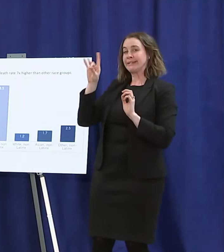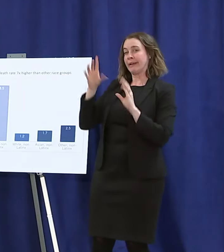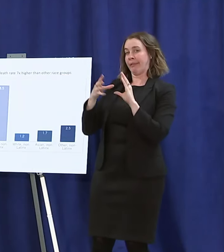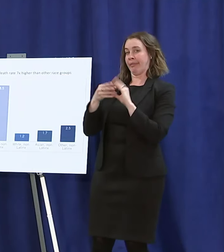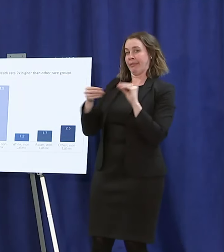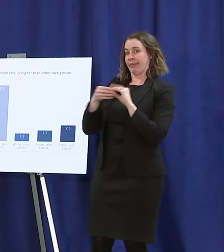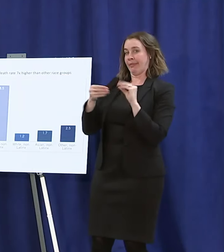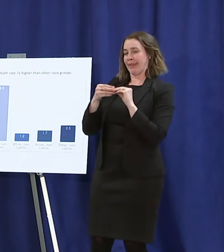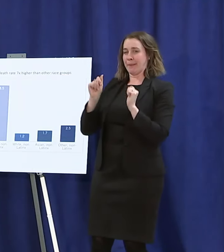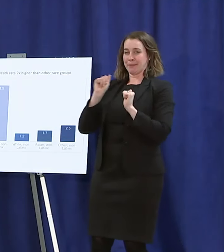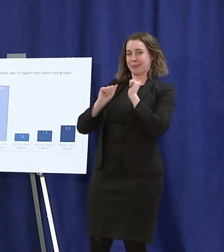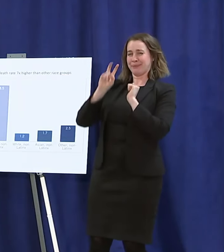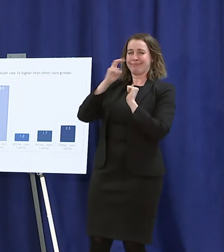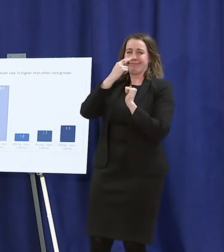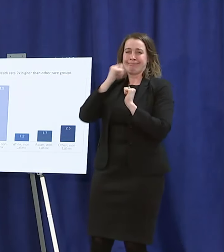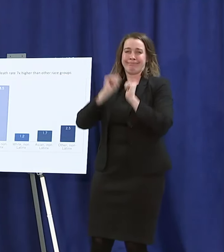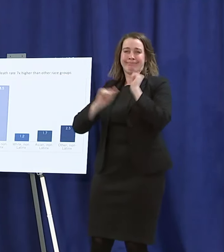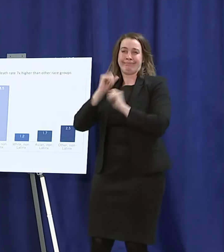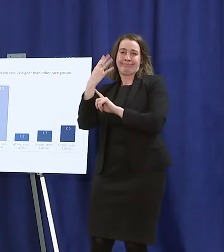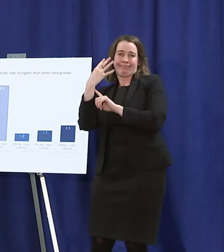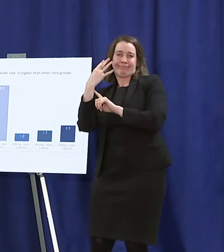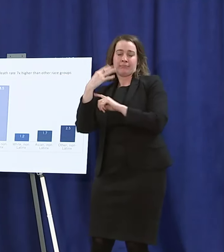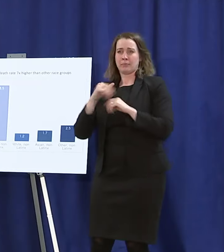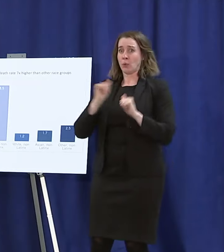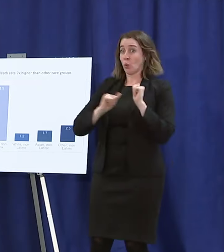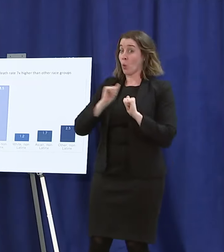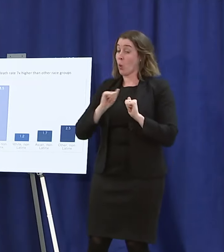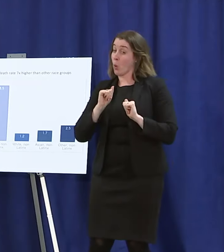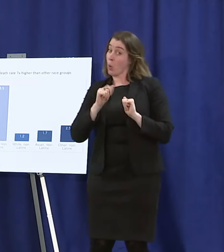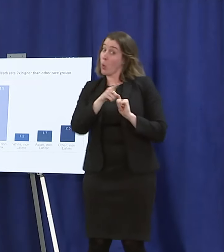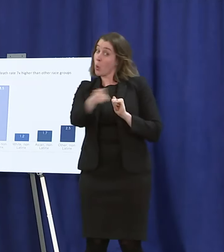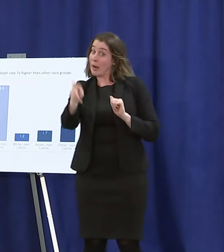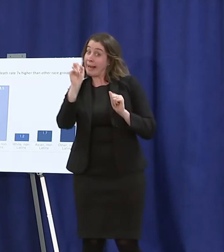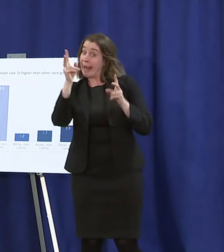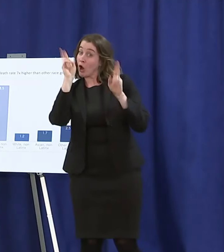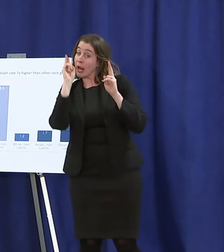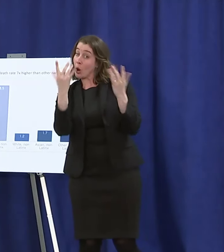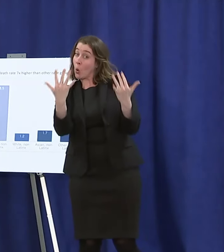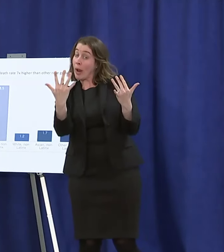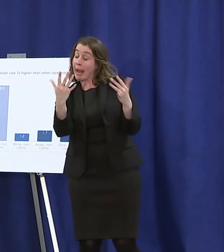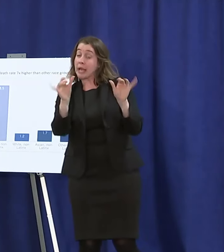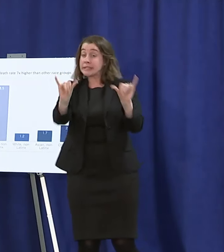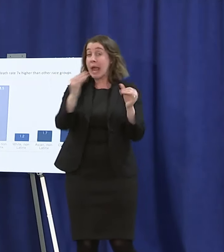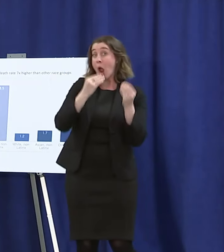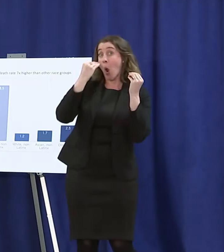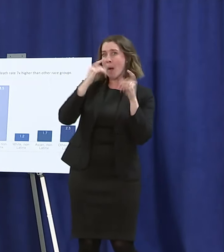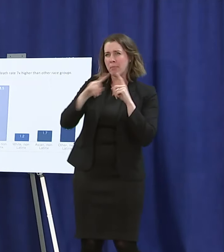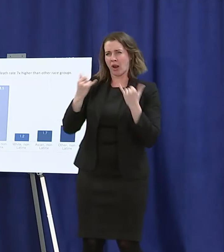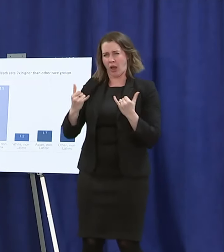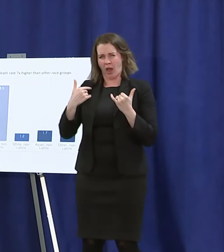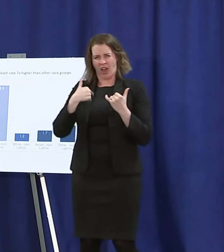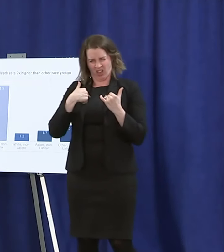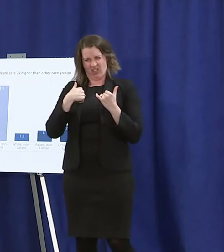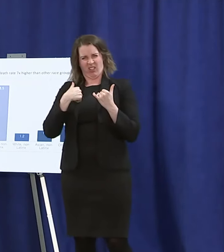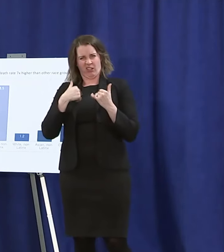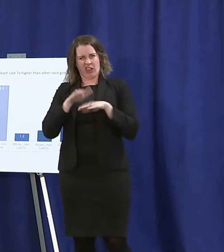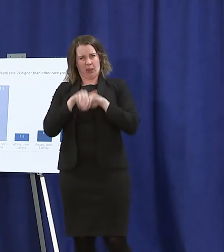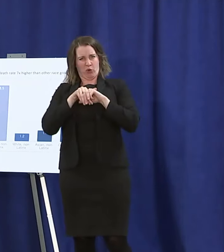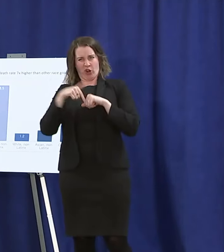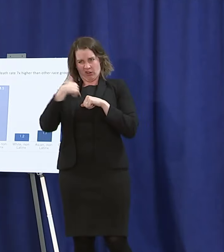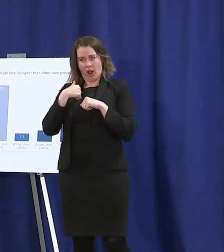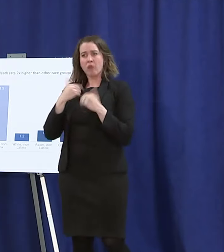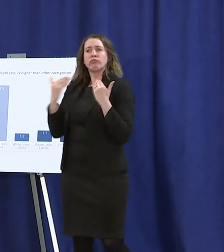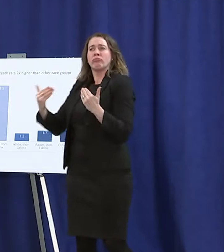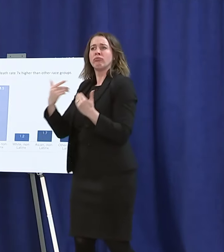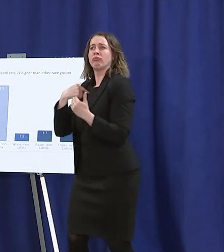know, might have to wait to get a haircut, but then you do? Is there any concern with mixed messaging? Look, I'll answer this again.